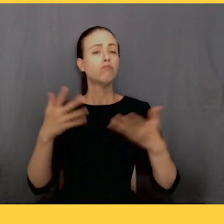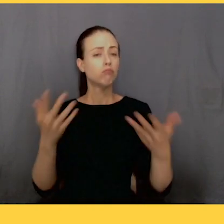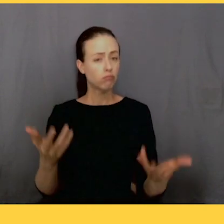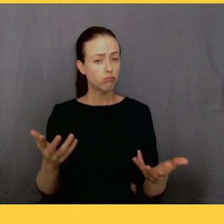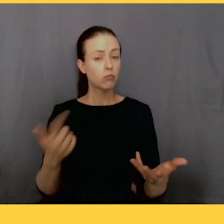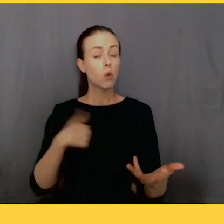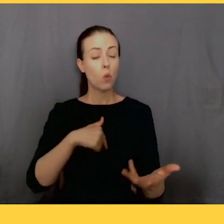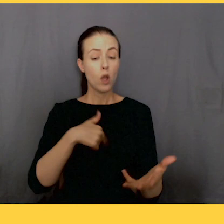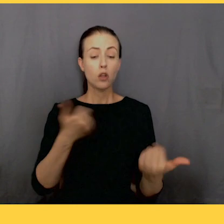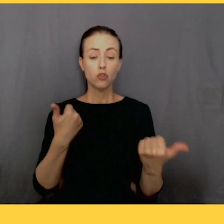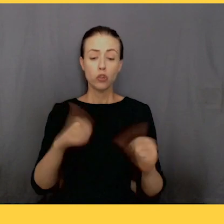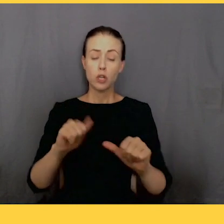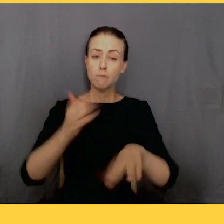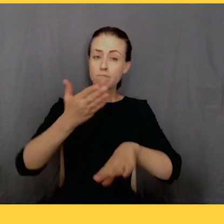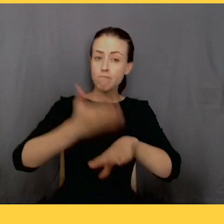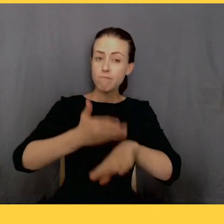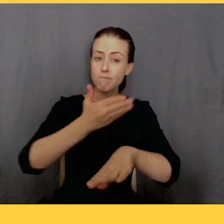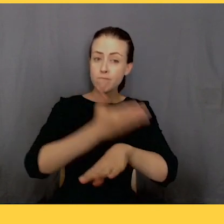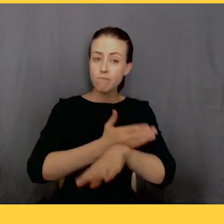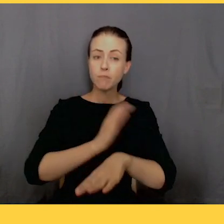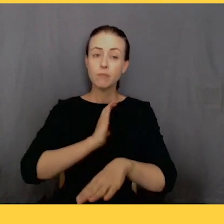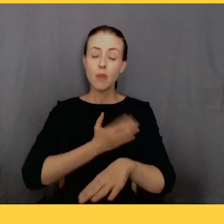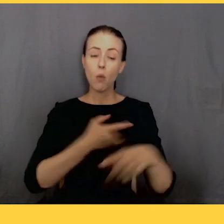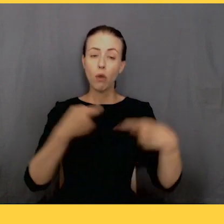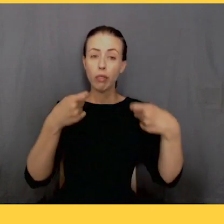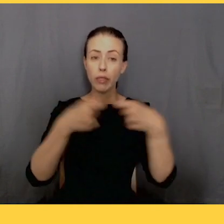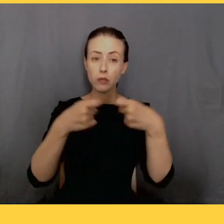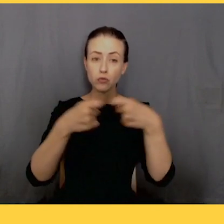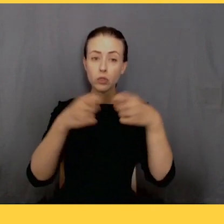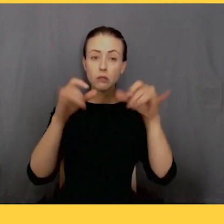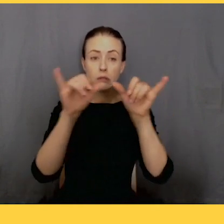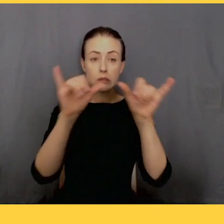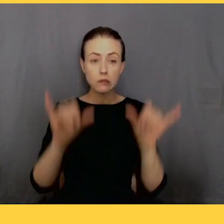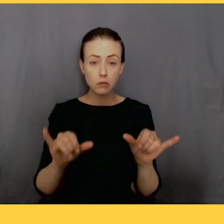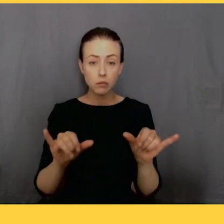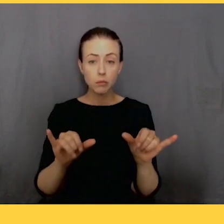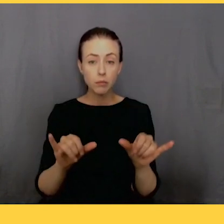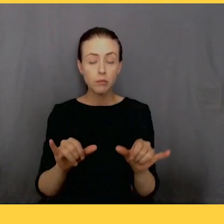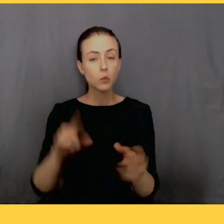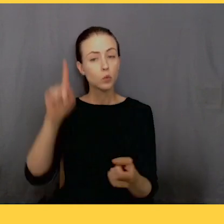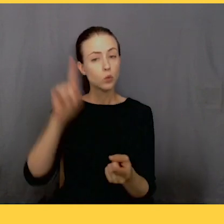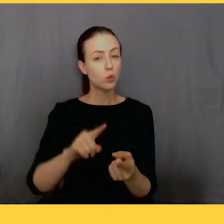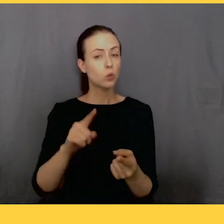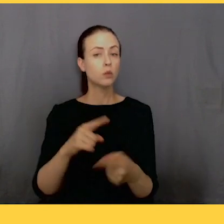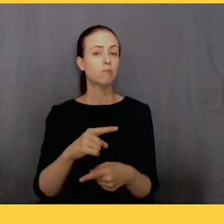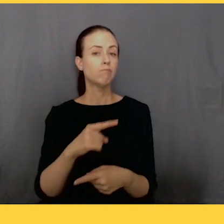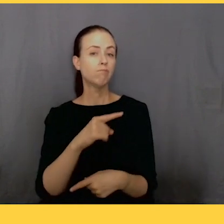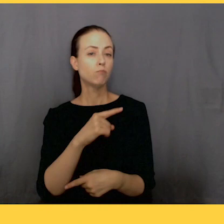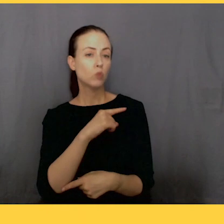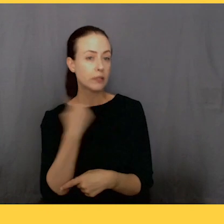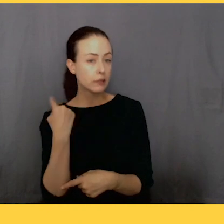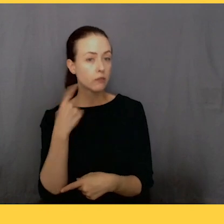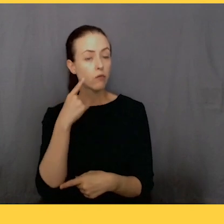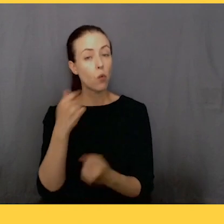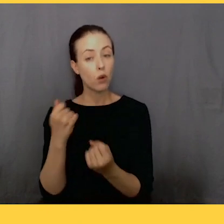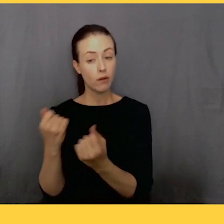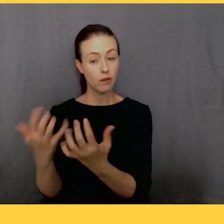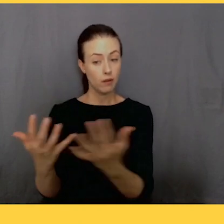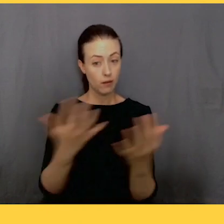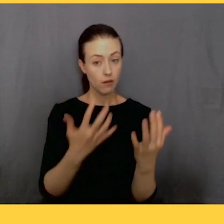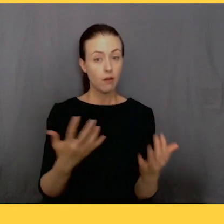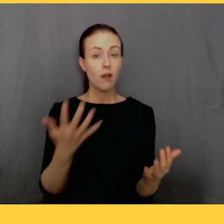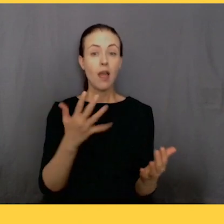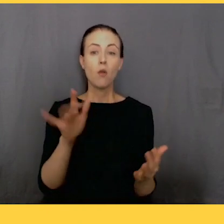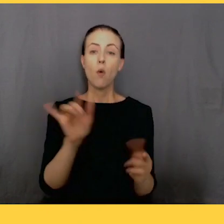grid to reduce the chances of starting a wildfire. An additional benefit is a reduction in the number of customer de-energized during